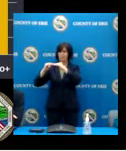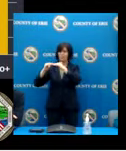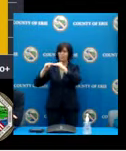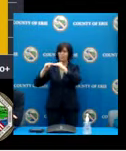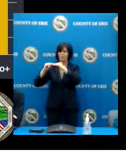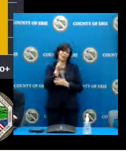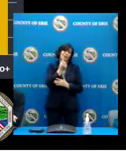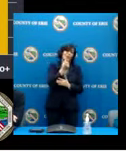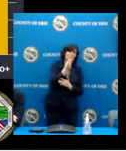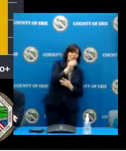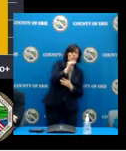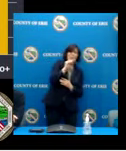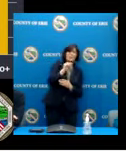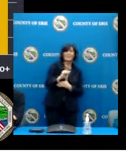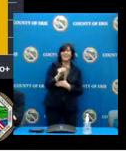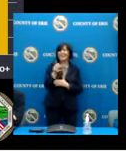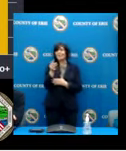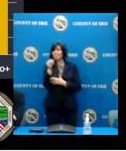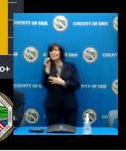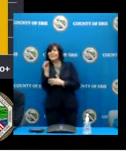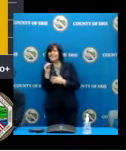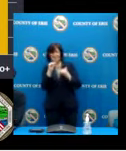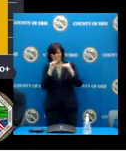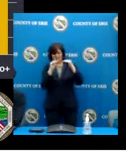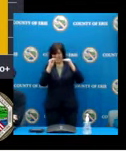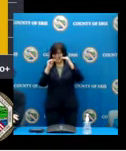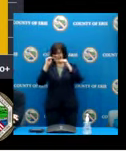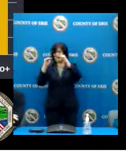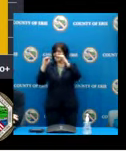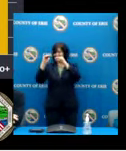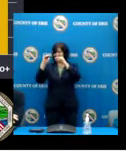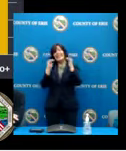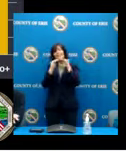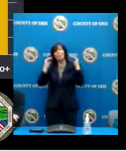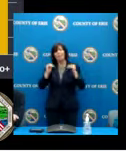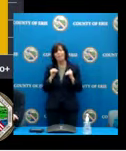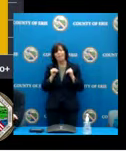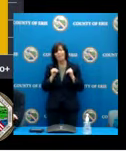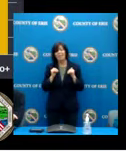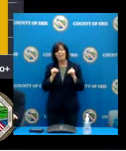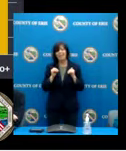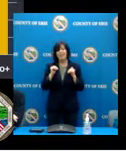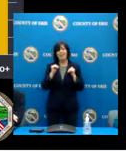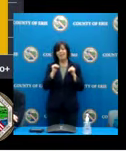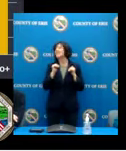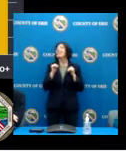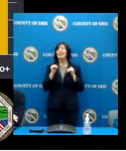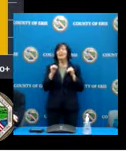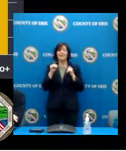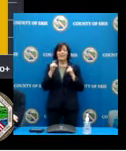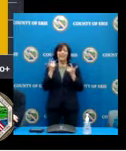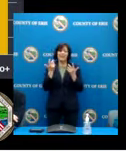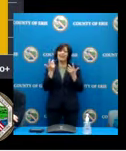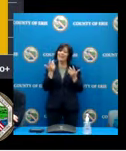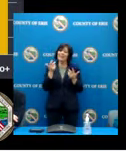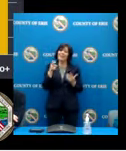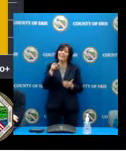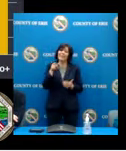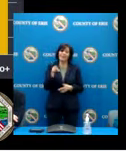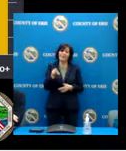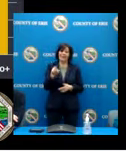to 18% as being the highest. So 12% on the average for 20 to 29 to less than 18% as being the highest